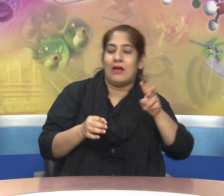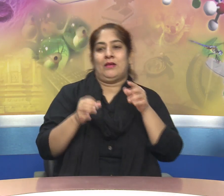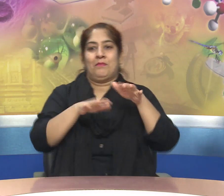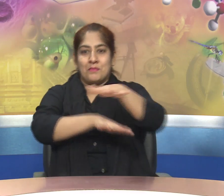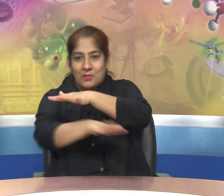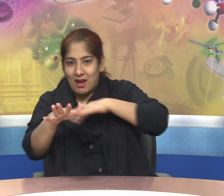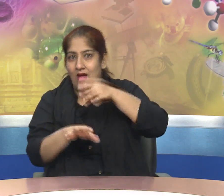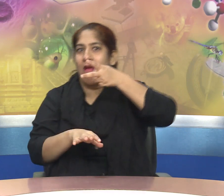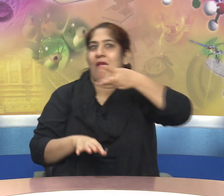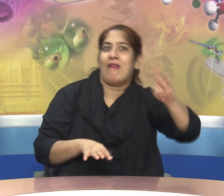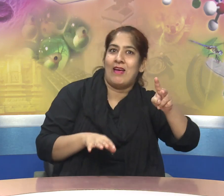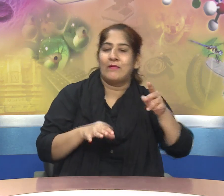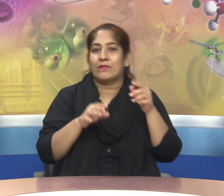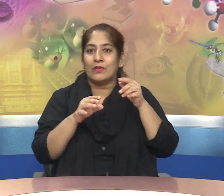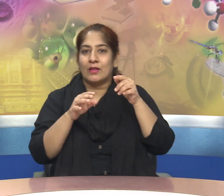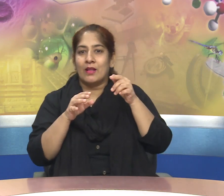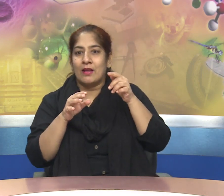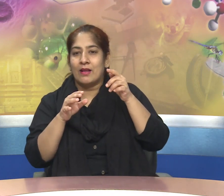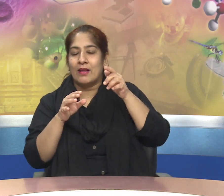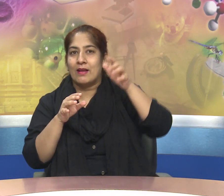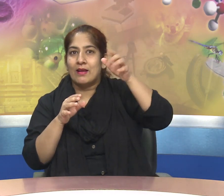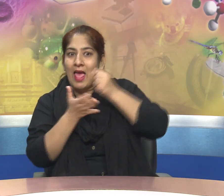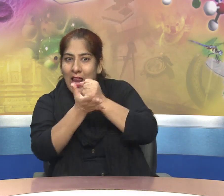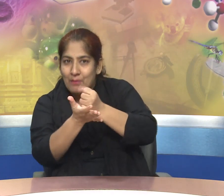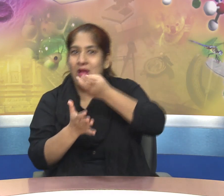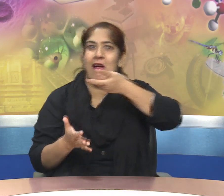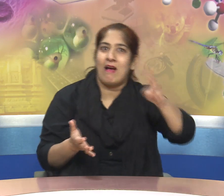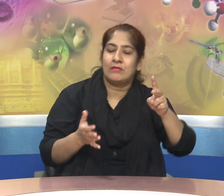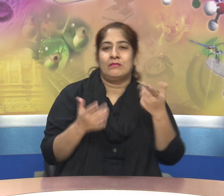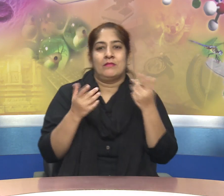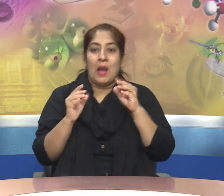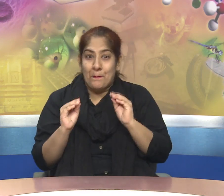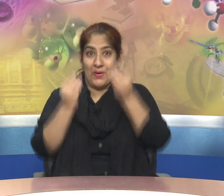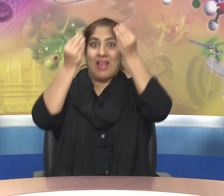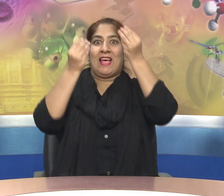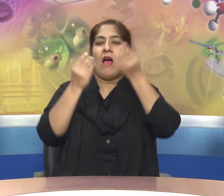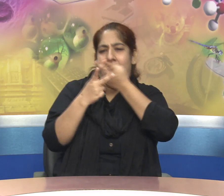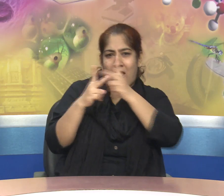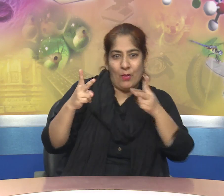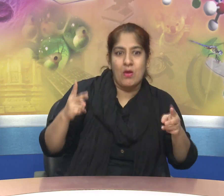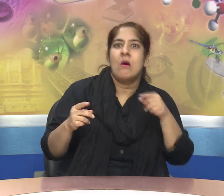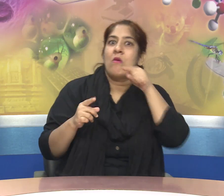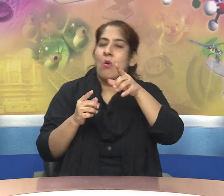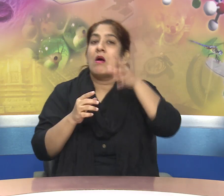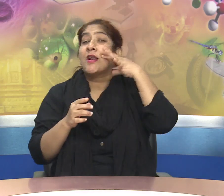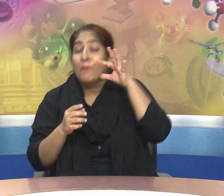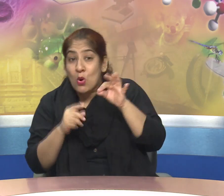topic, from the coordination topic, from the planning topic. So, there are different topics we discussed,